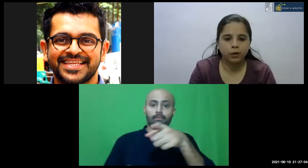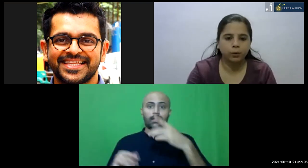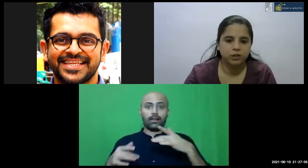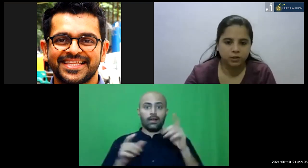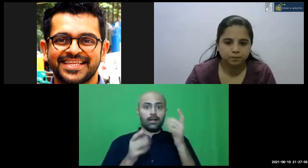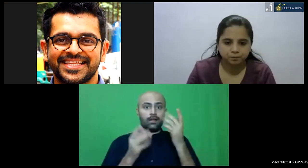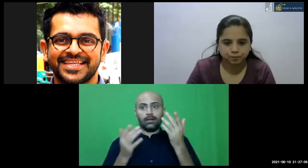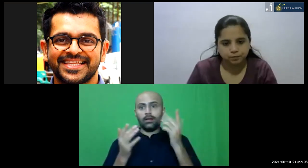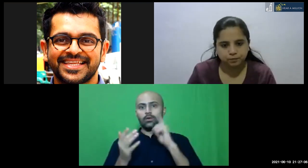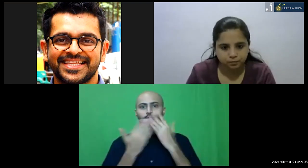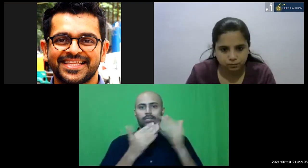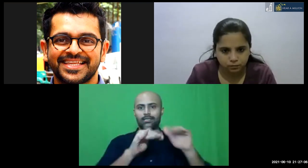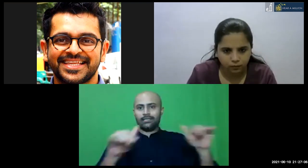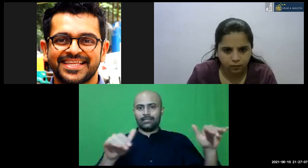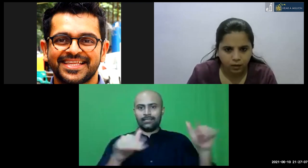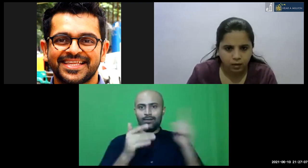poll question.